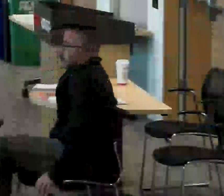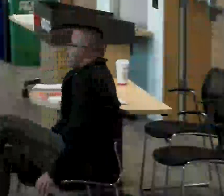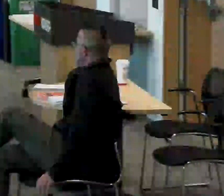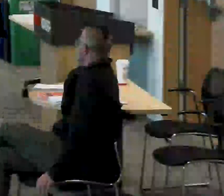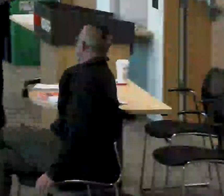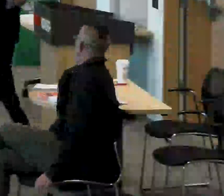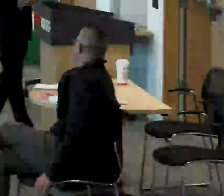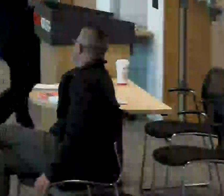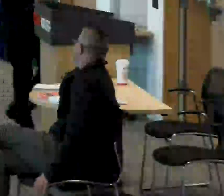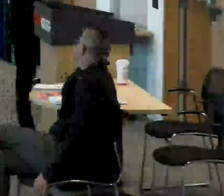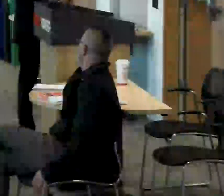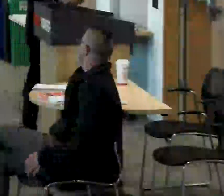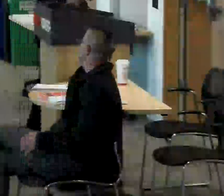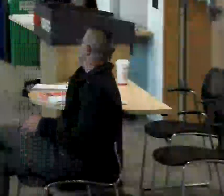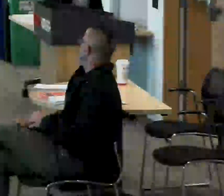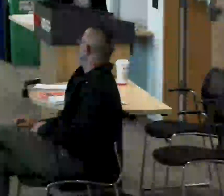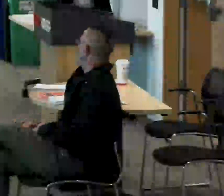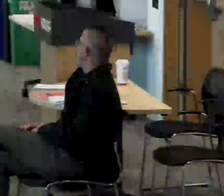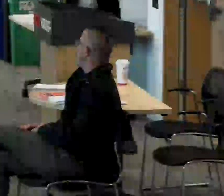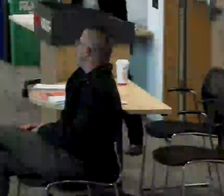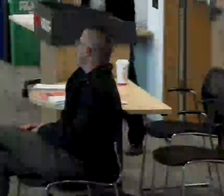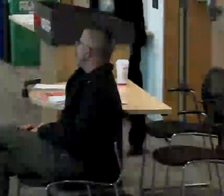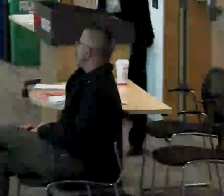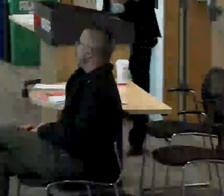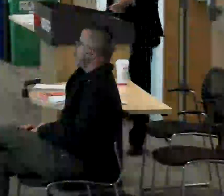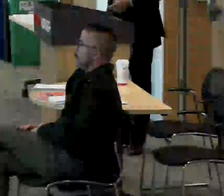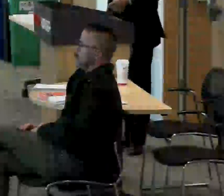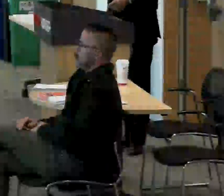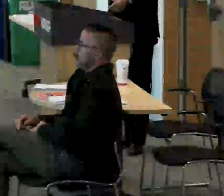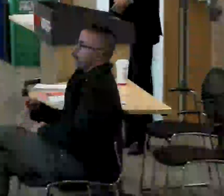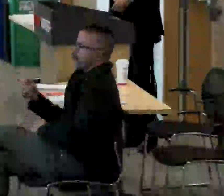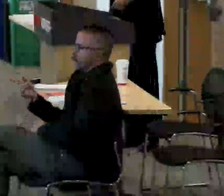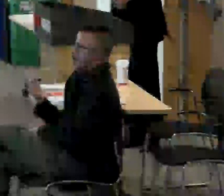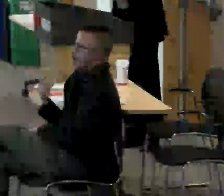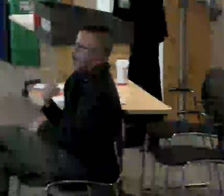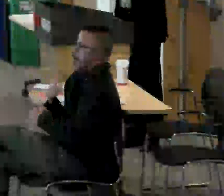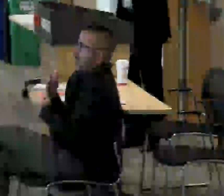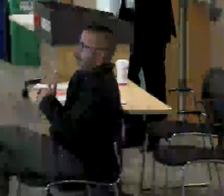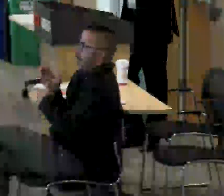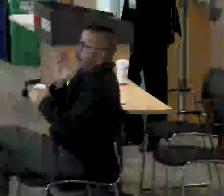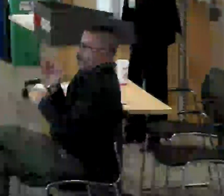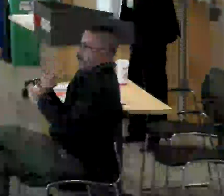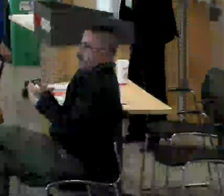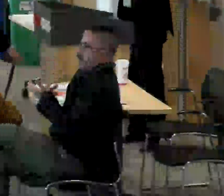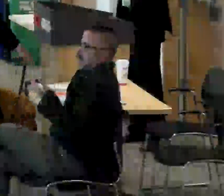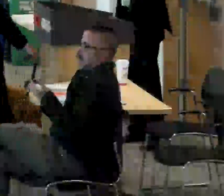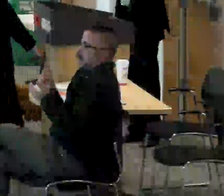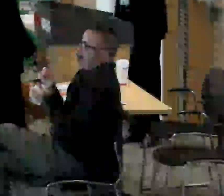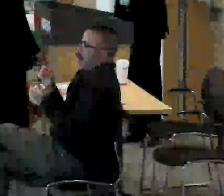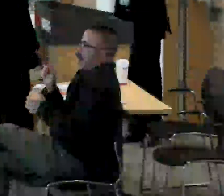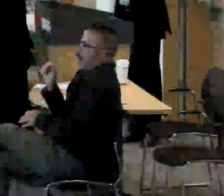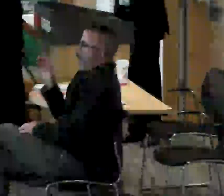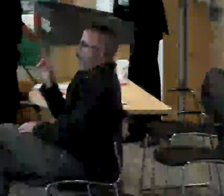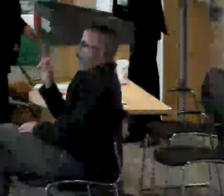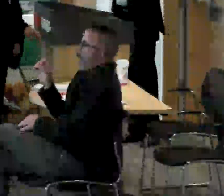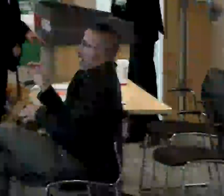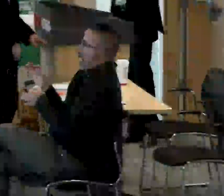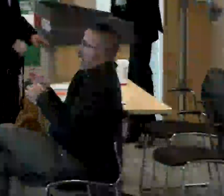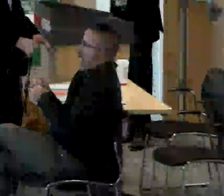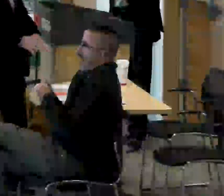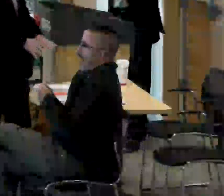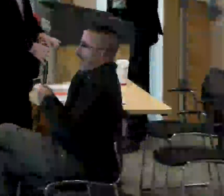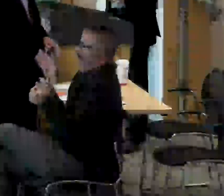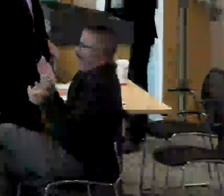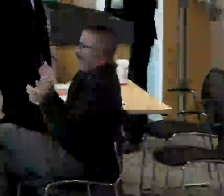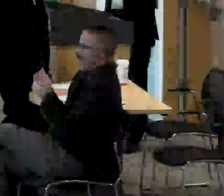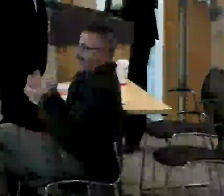So we're going to sort of connect a few of the dots here and talk a little bit more broadly where ABLE connects with